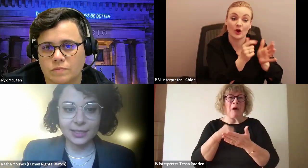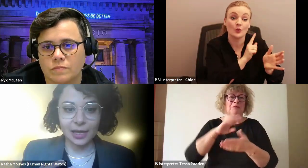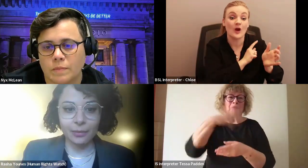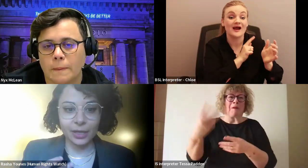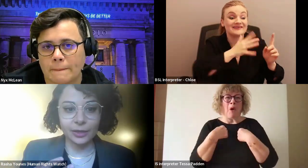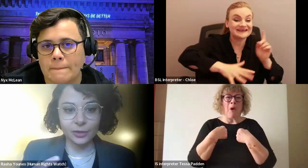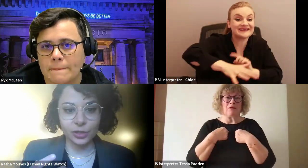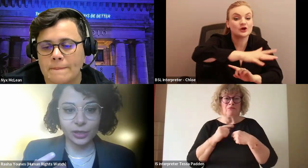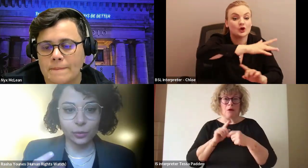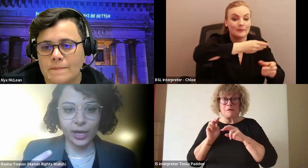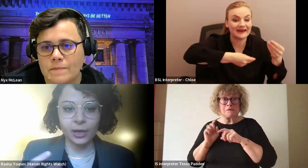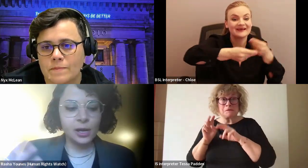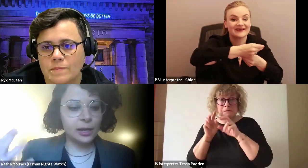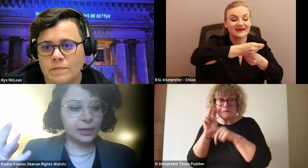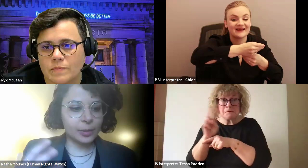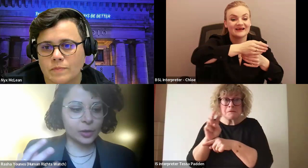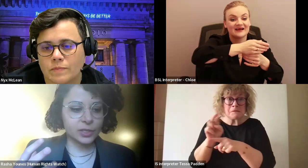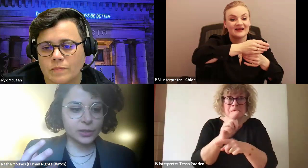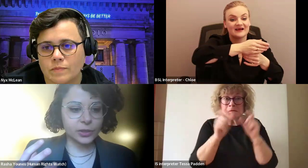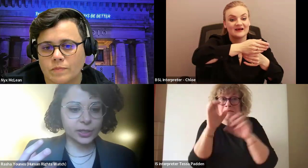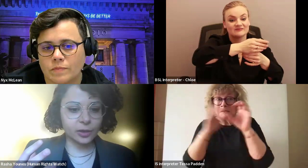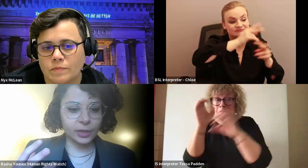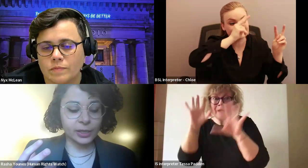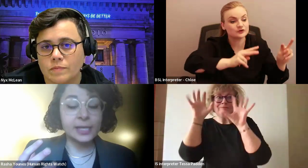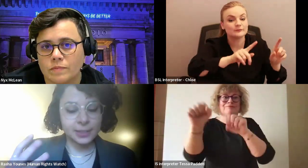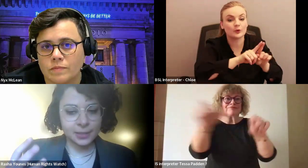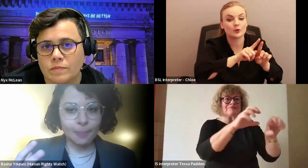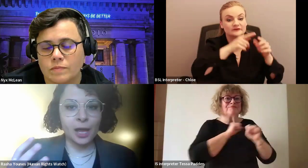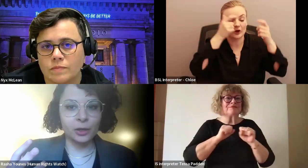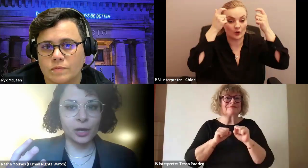economic landscape in the country, where Lebanon was undergoing